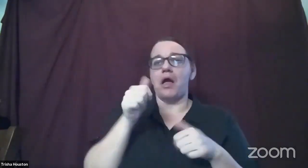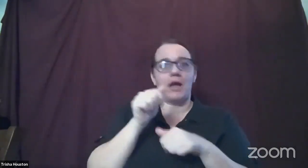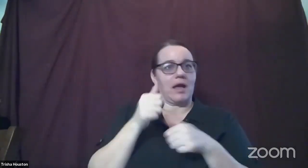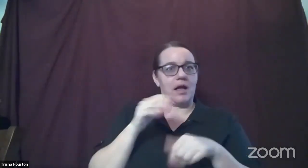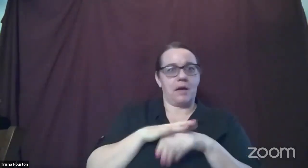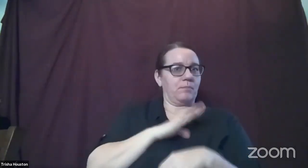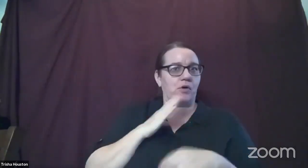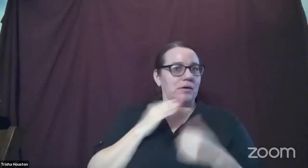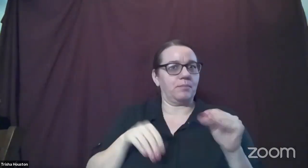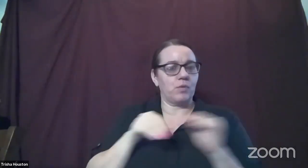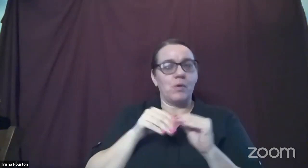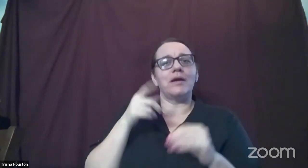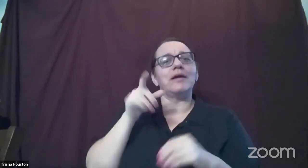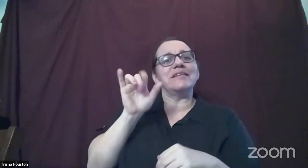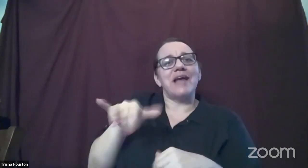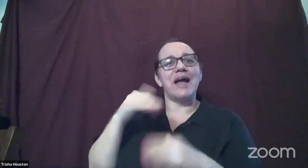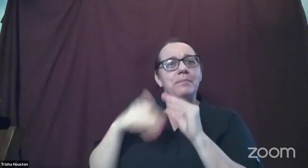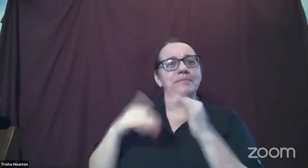everyone. With